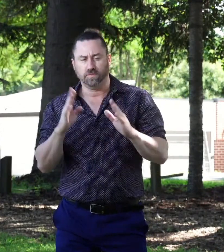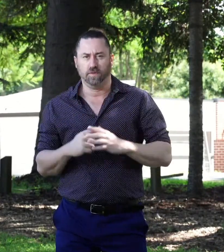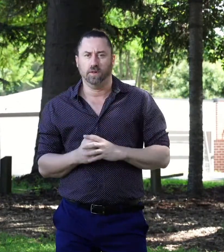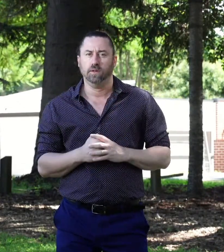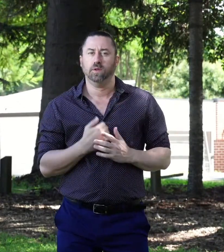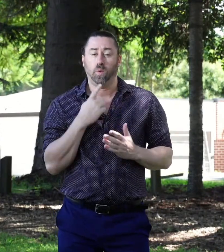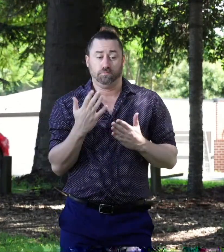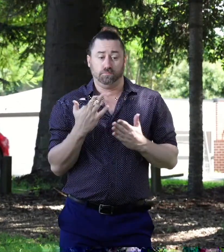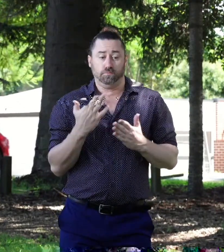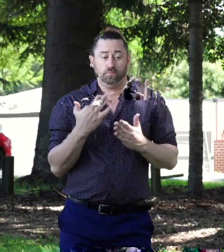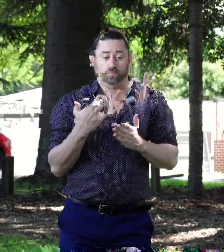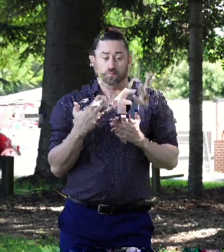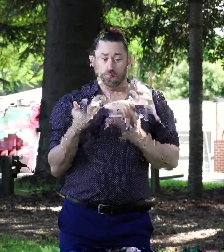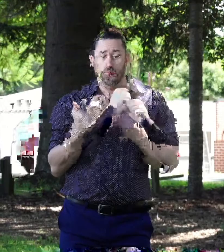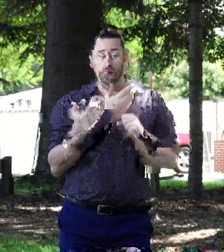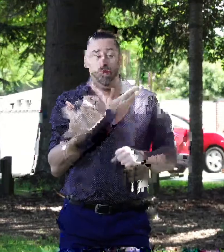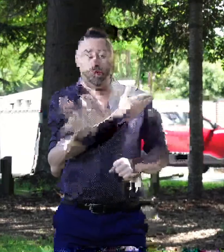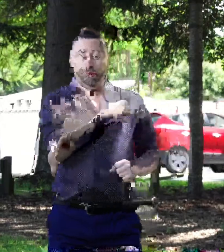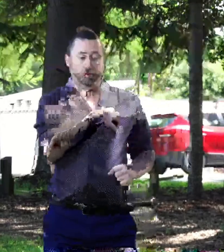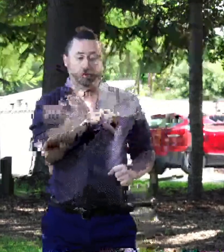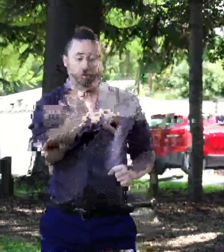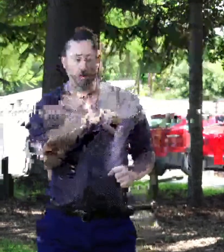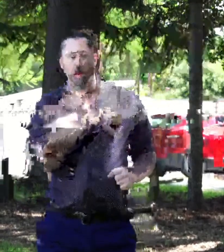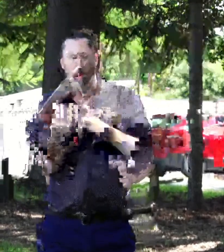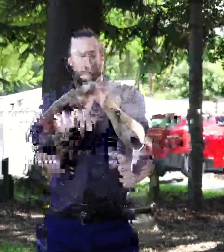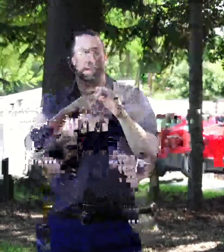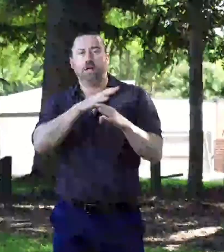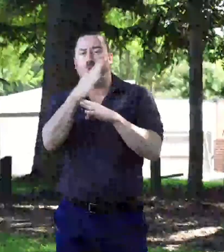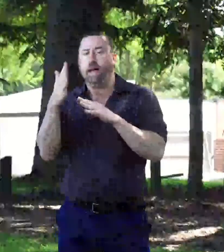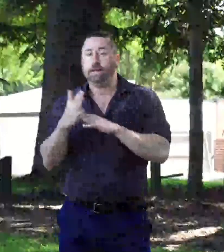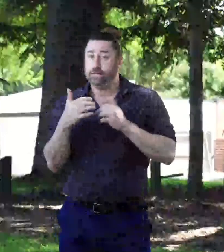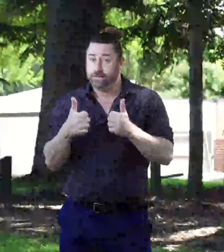Young and then to the Health Minister, and then we're happy to take some questions.